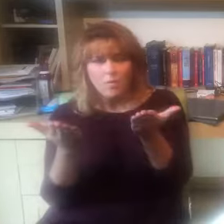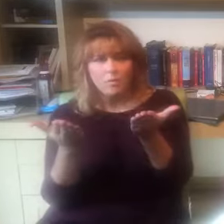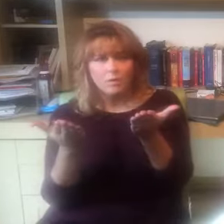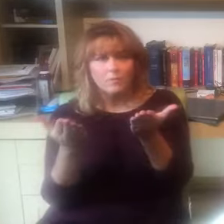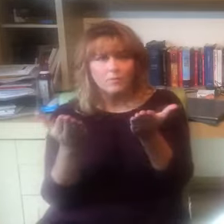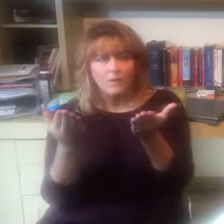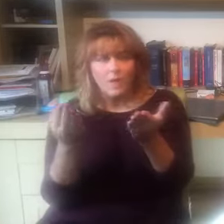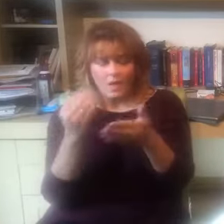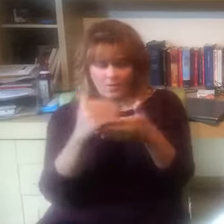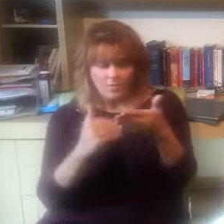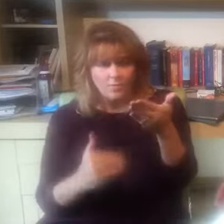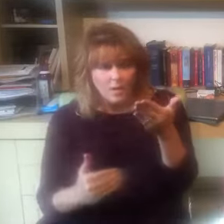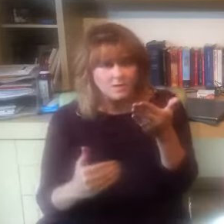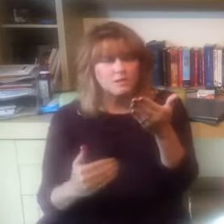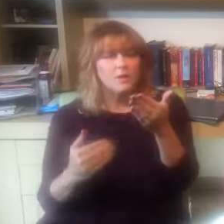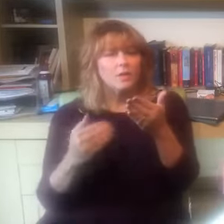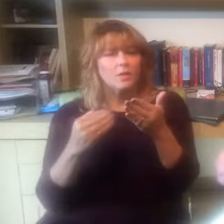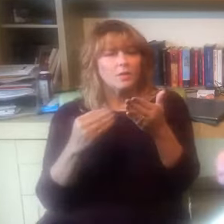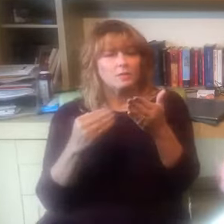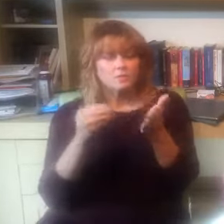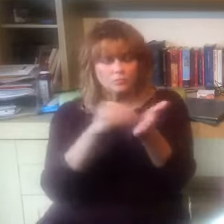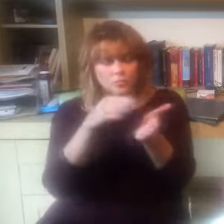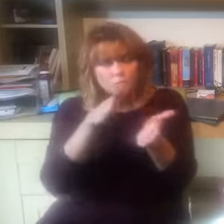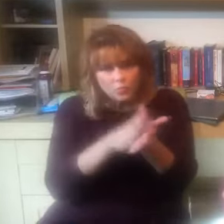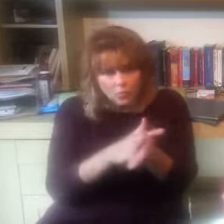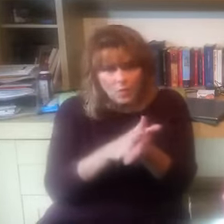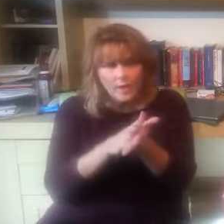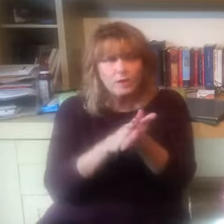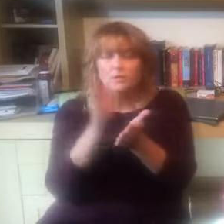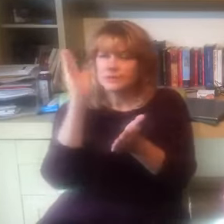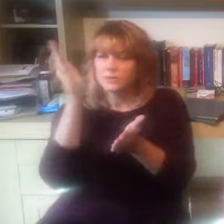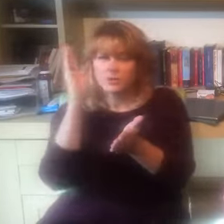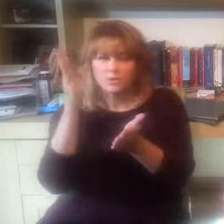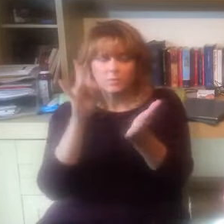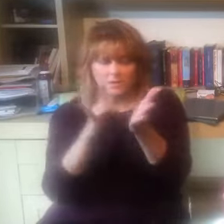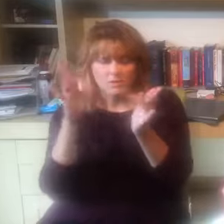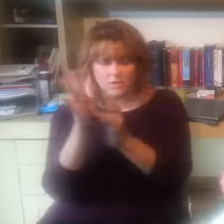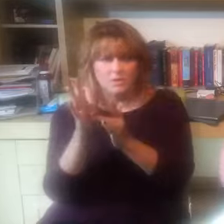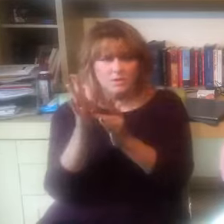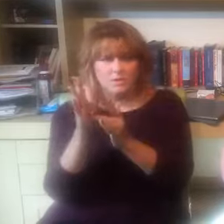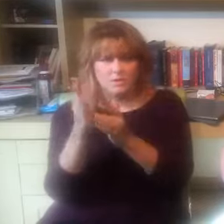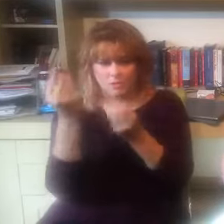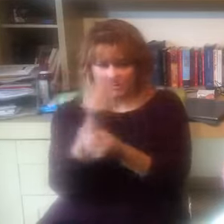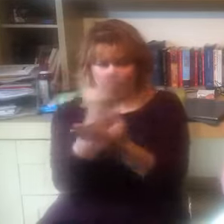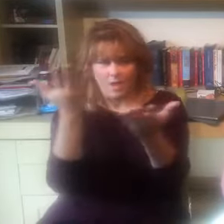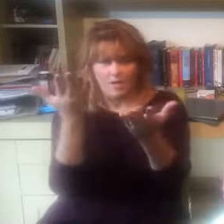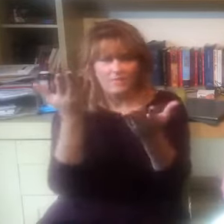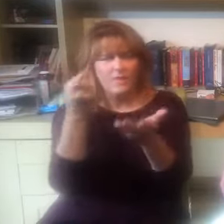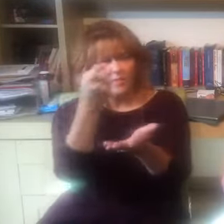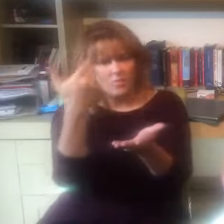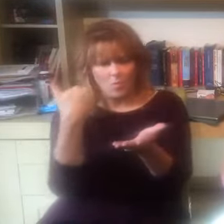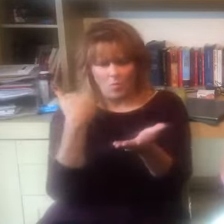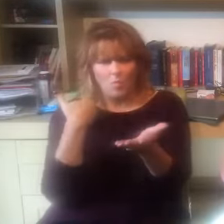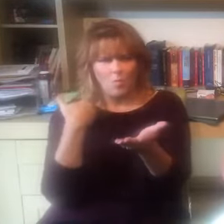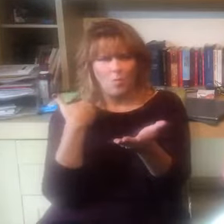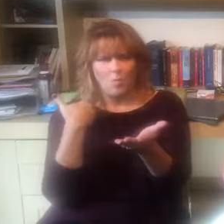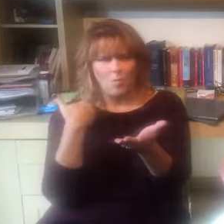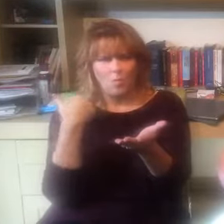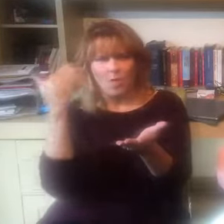of this message. It's the only record that we ever have of a complete sermon that Jesus did. And if you want to know,